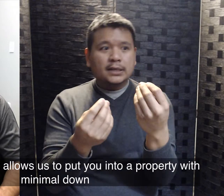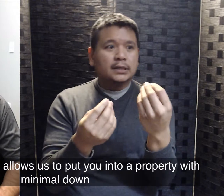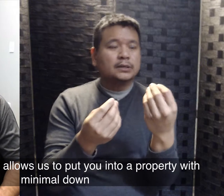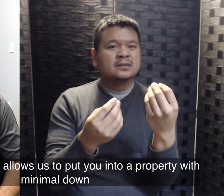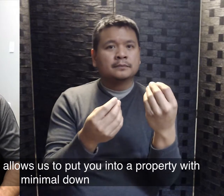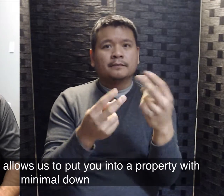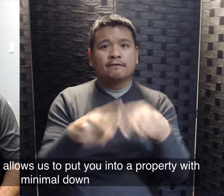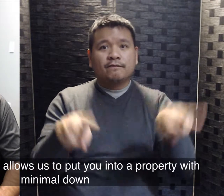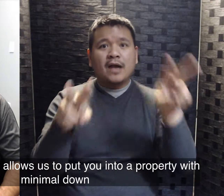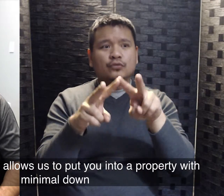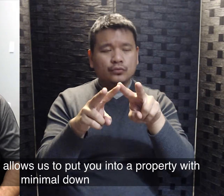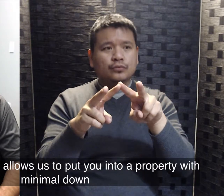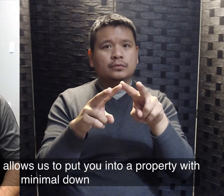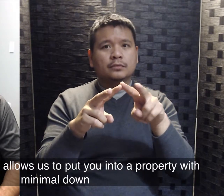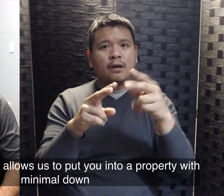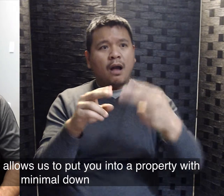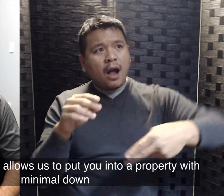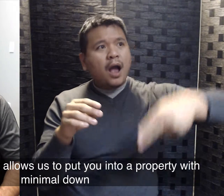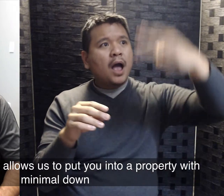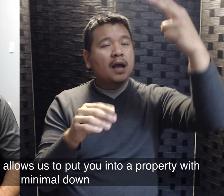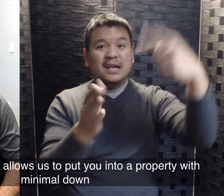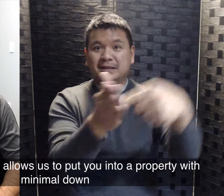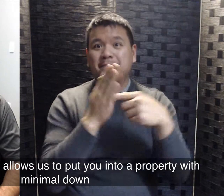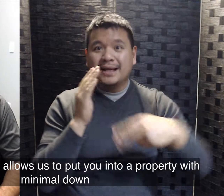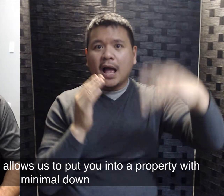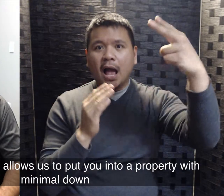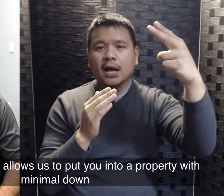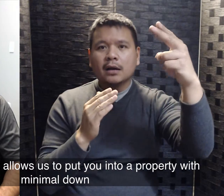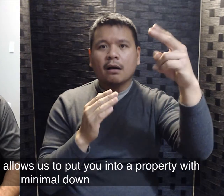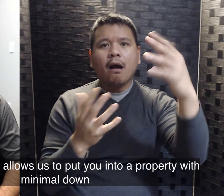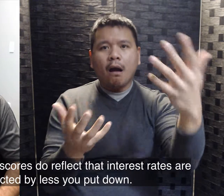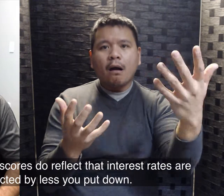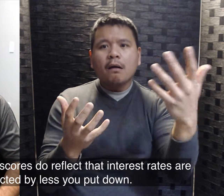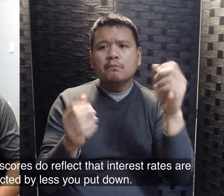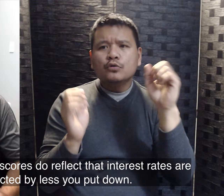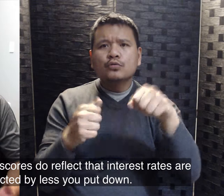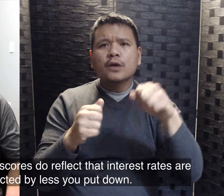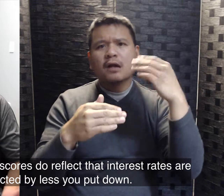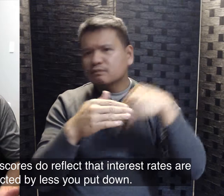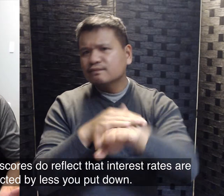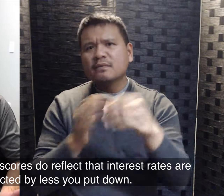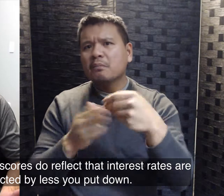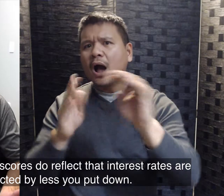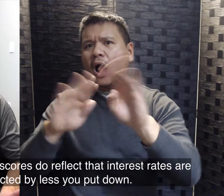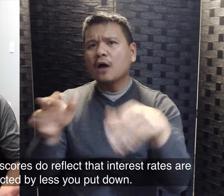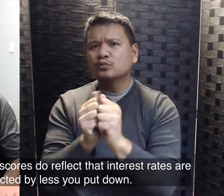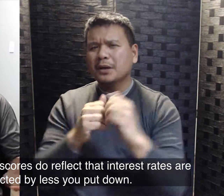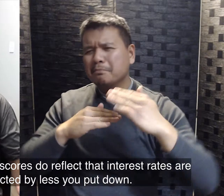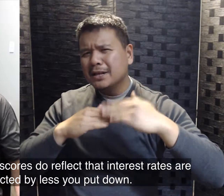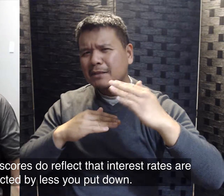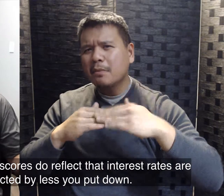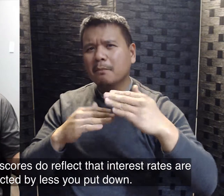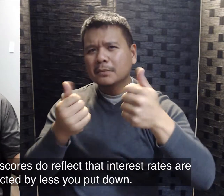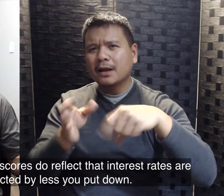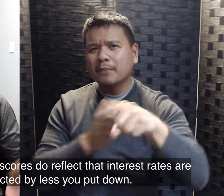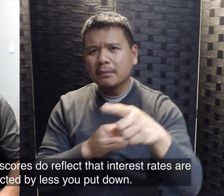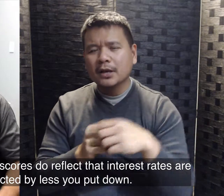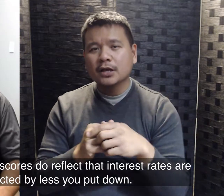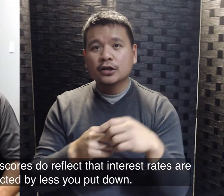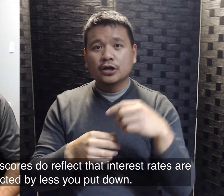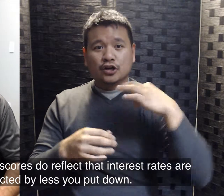and high demand, it allows us to put you into a property with minimal down. Of course, credit scores do reflect that. Interest rates